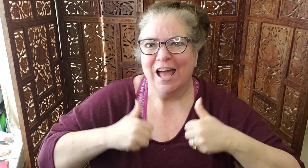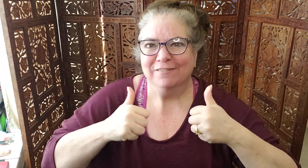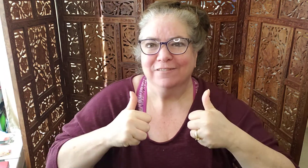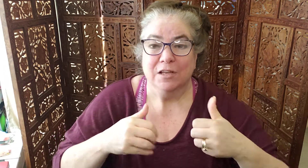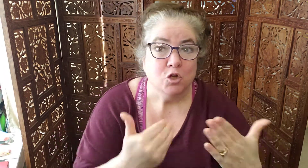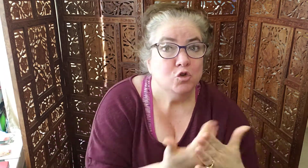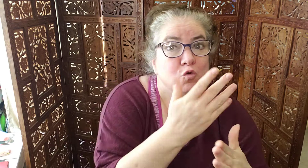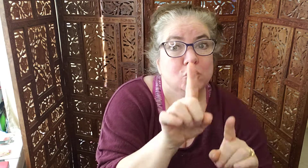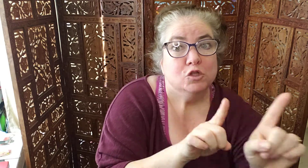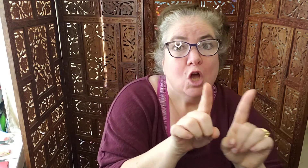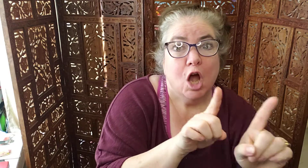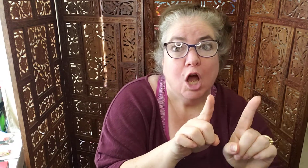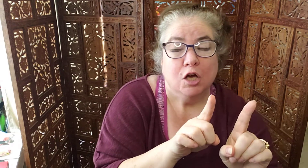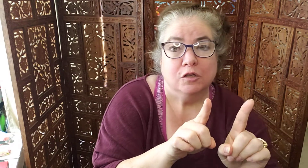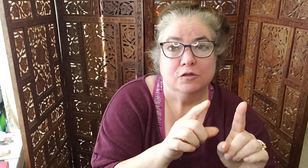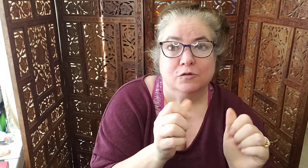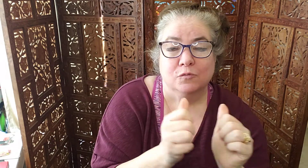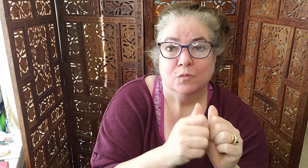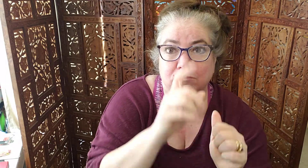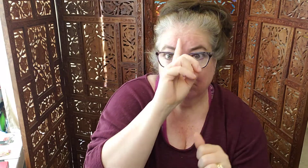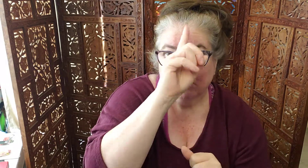delighted with wit and humor.